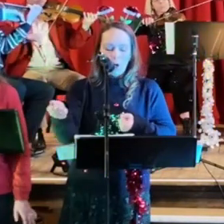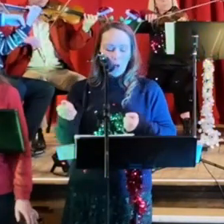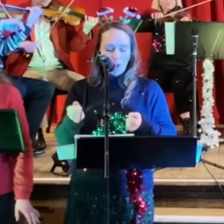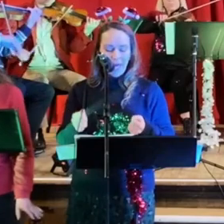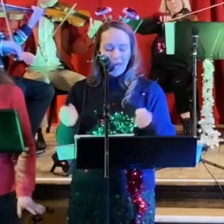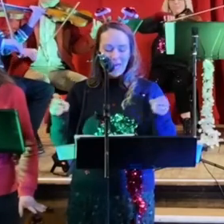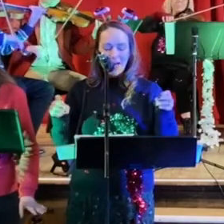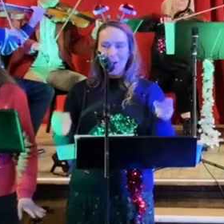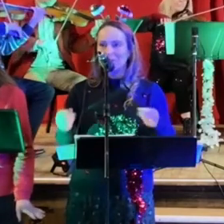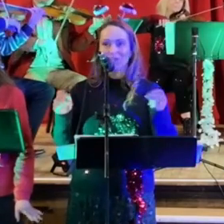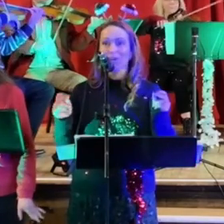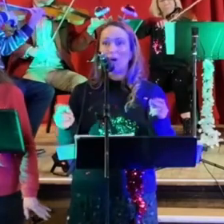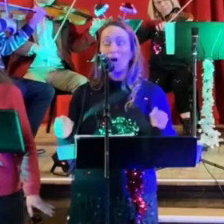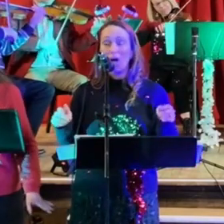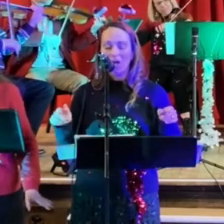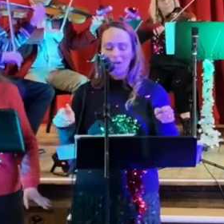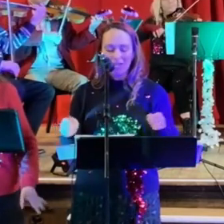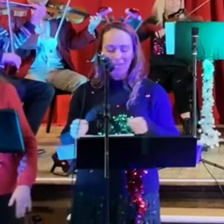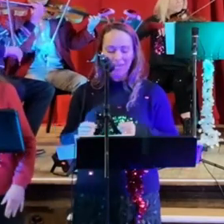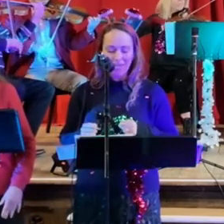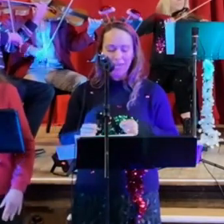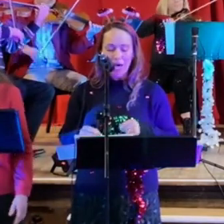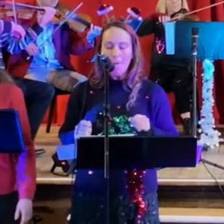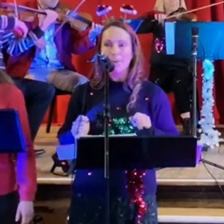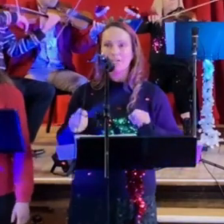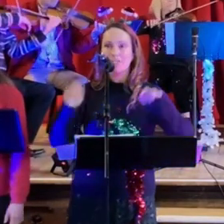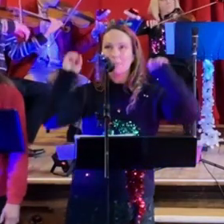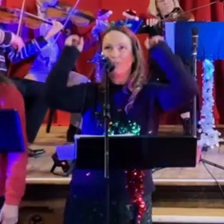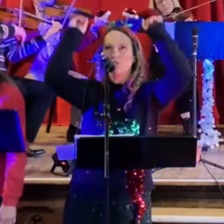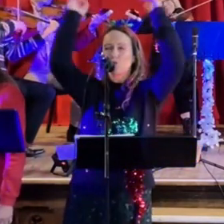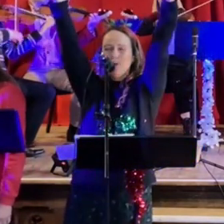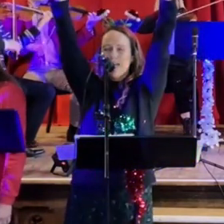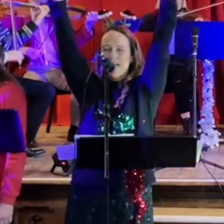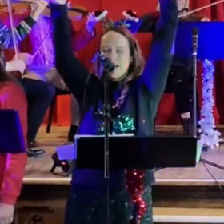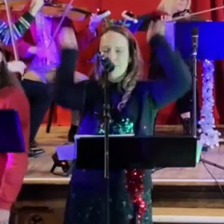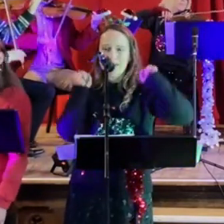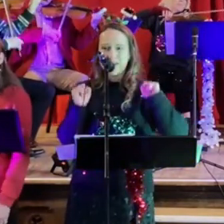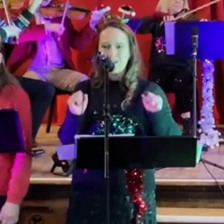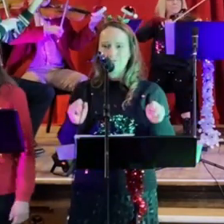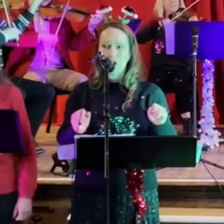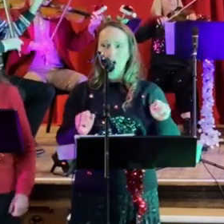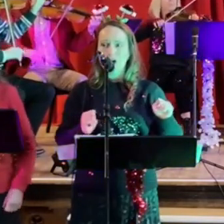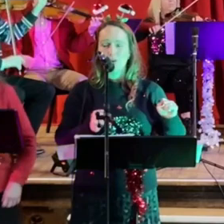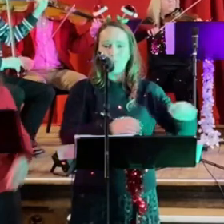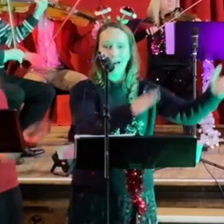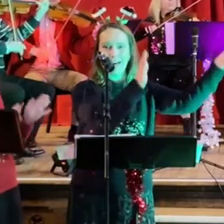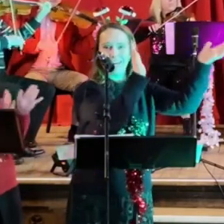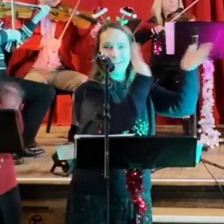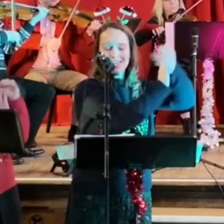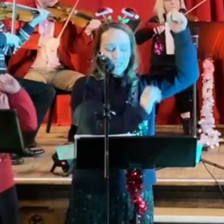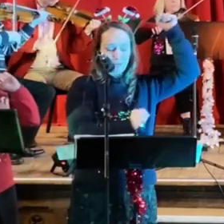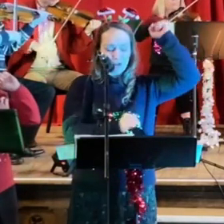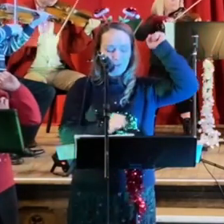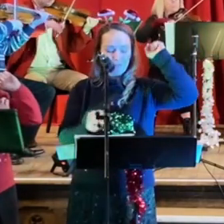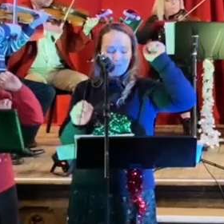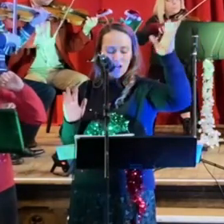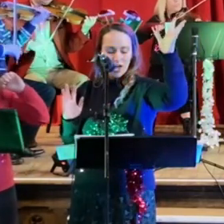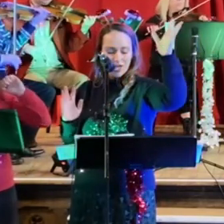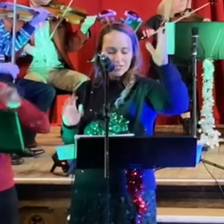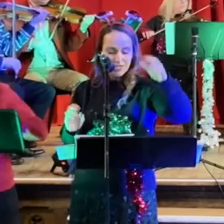All out the holly, put up the tree before my spirit fails